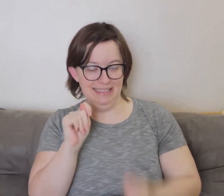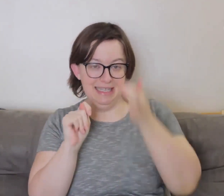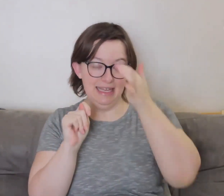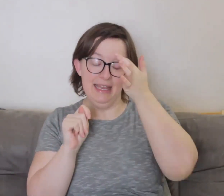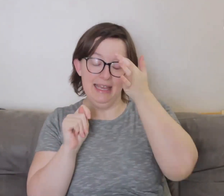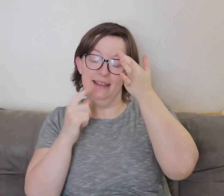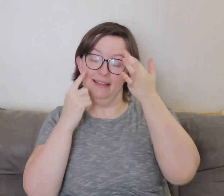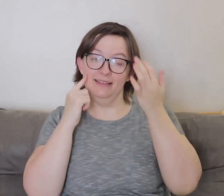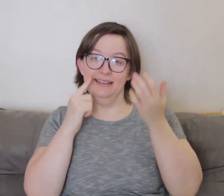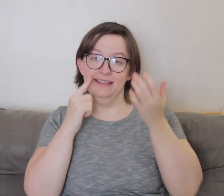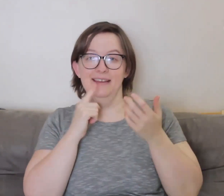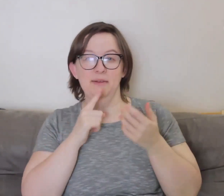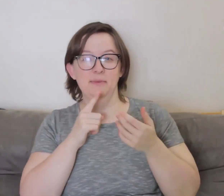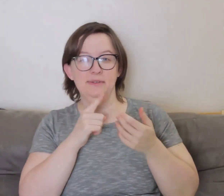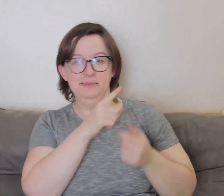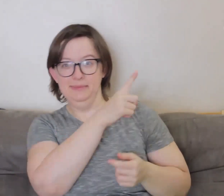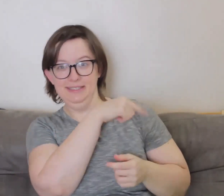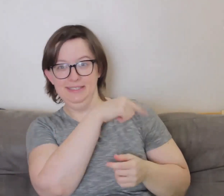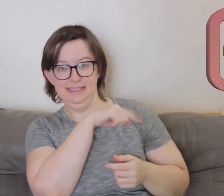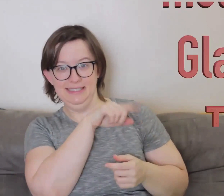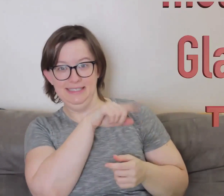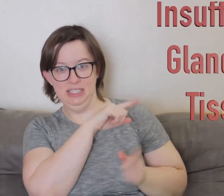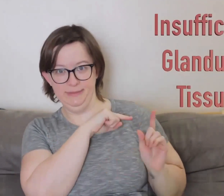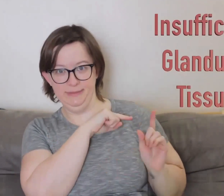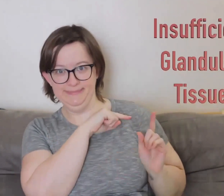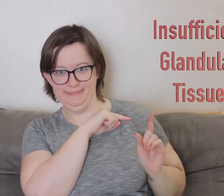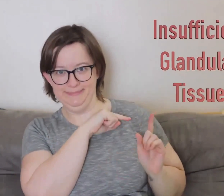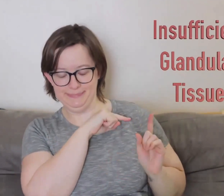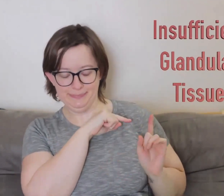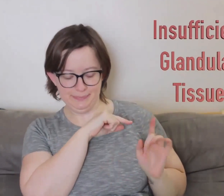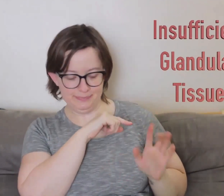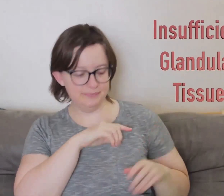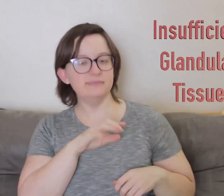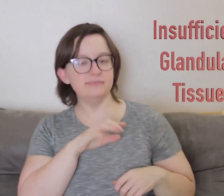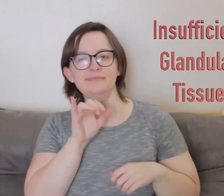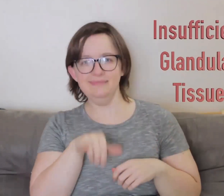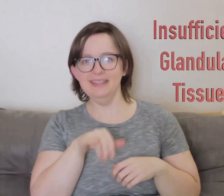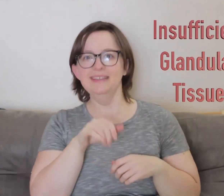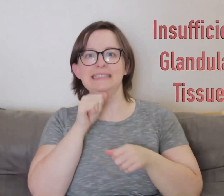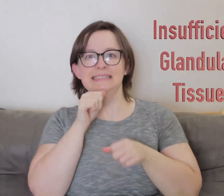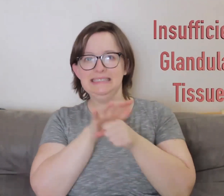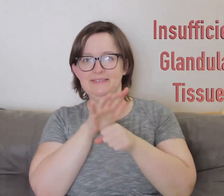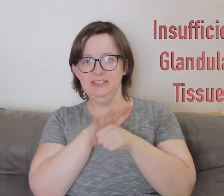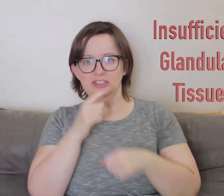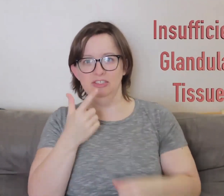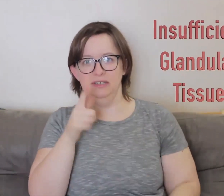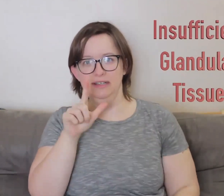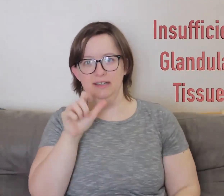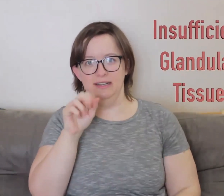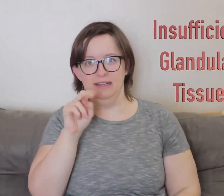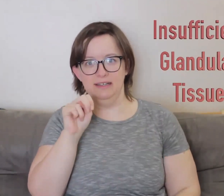with IGT, which is insufficient glandular tissue.